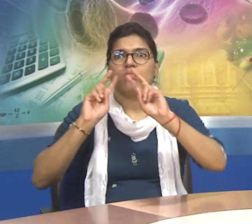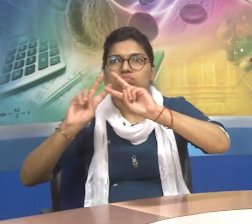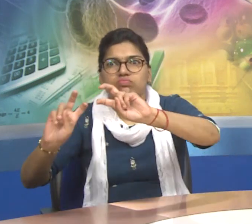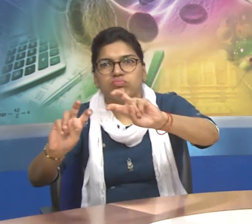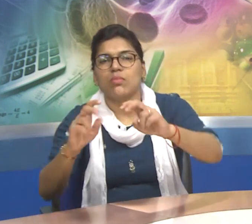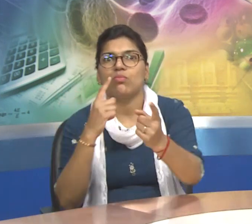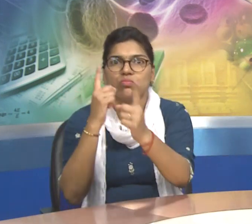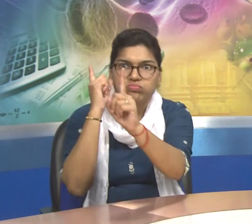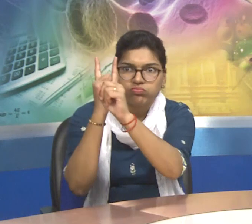internet.